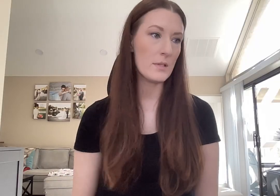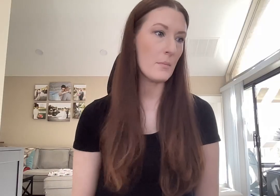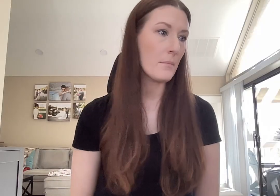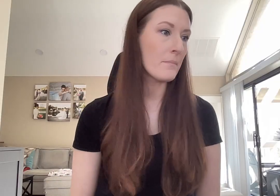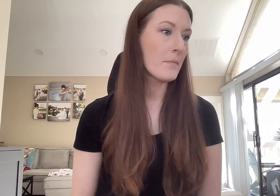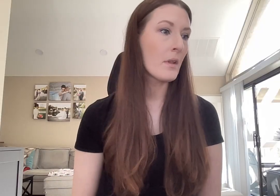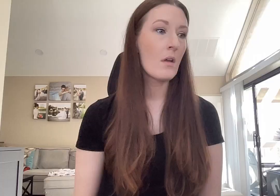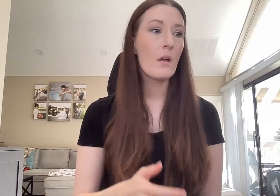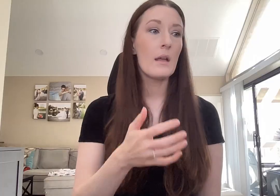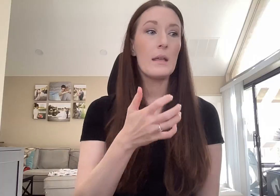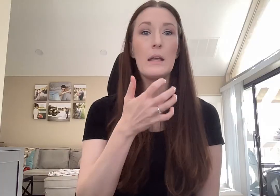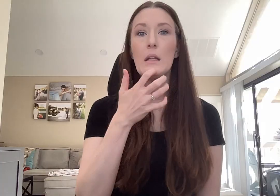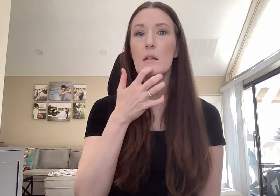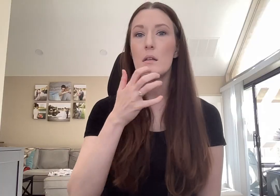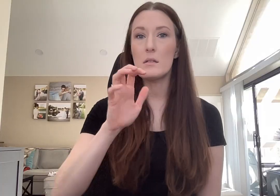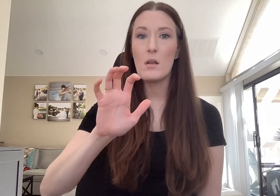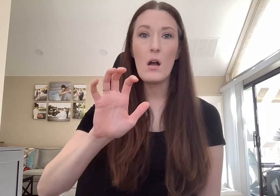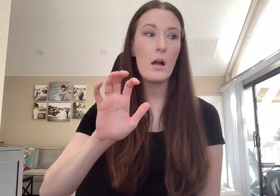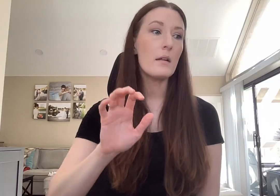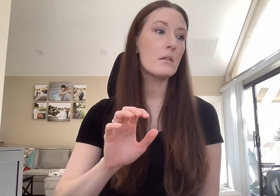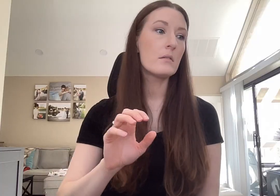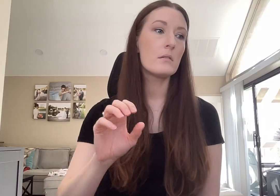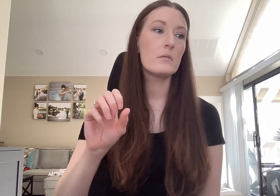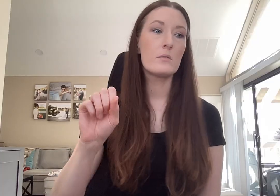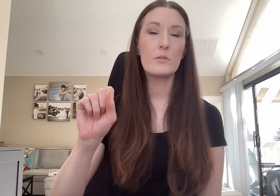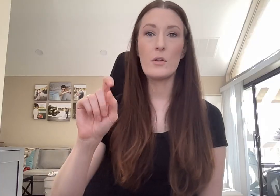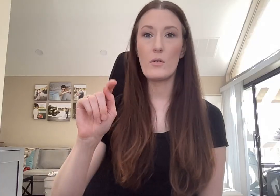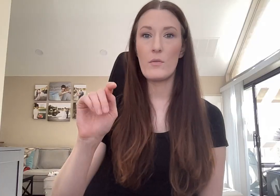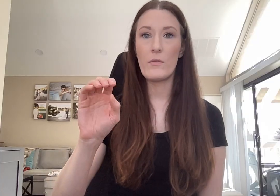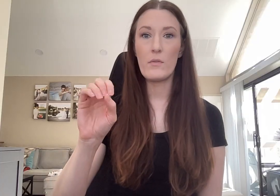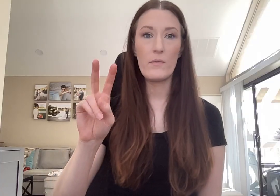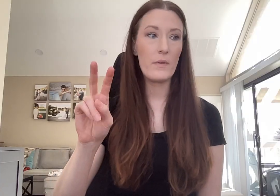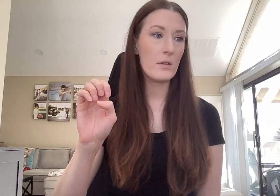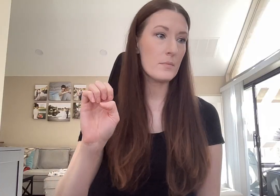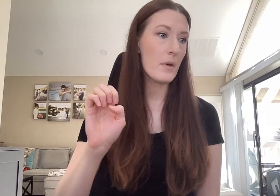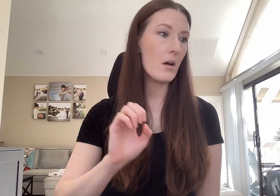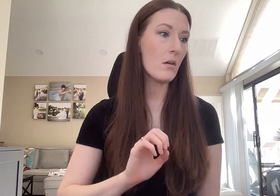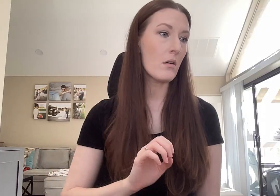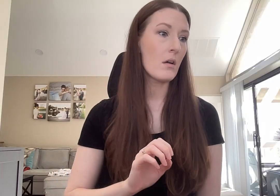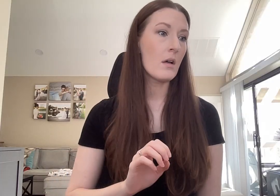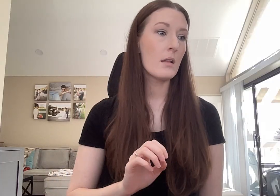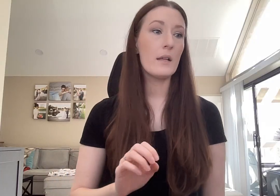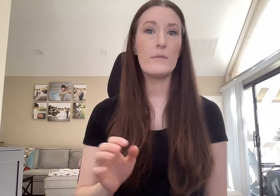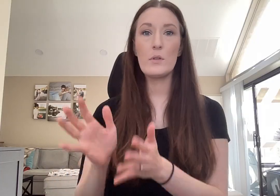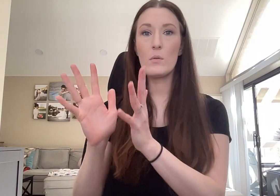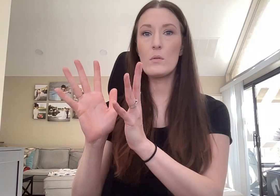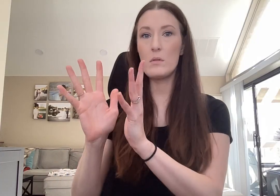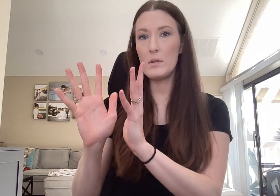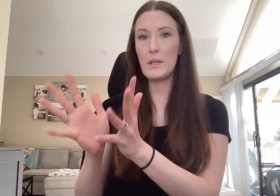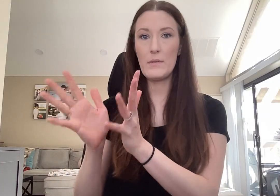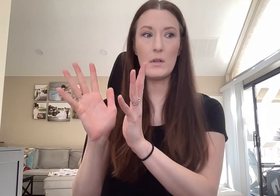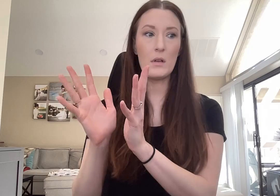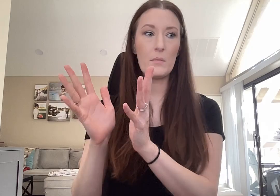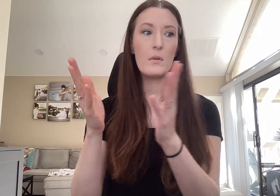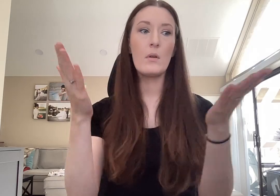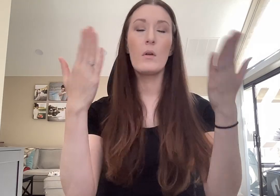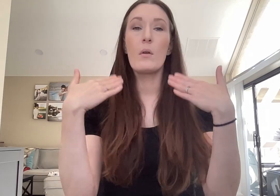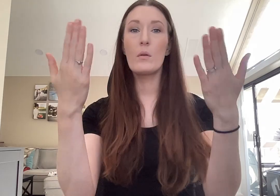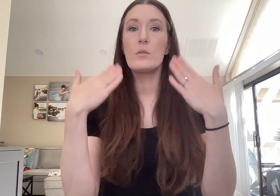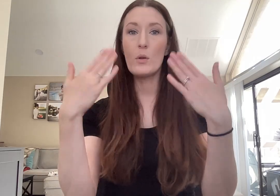example. Heat is hot. Stove, finger spell. Leave to cool, leave it alone. To